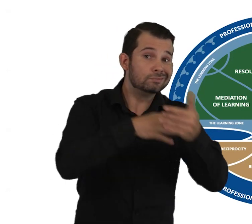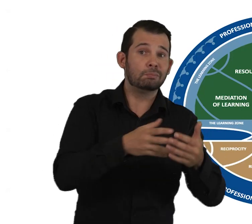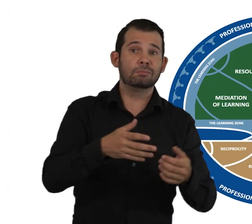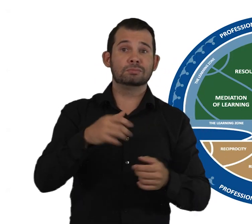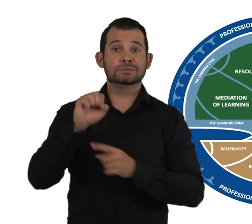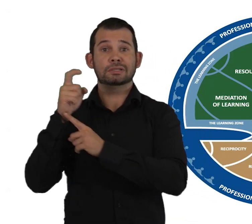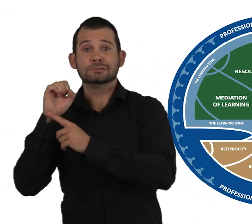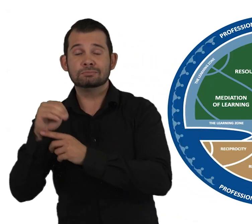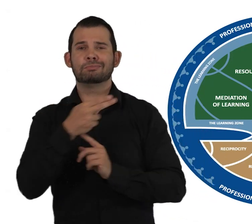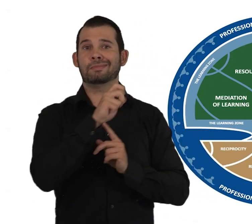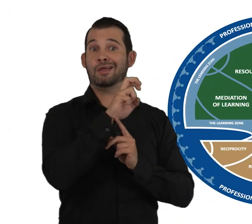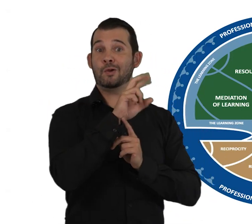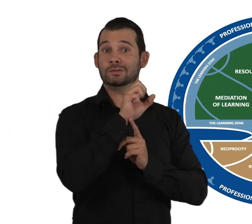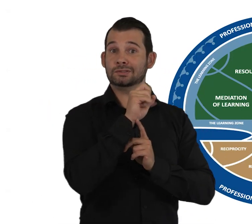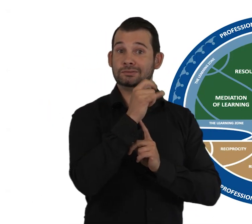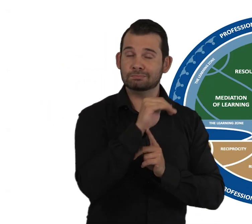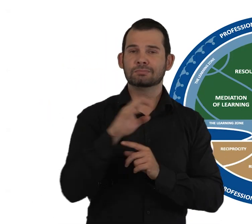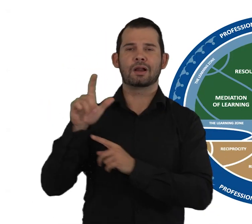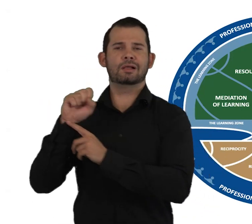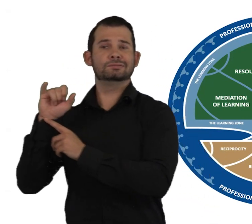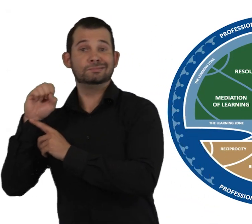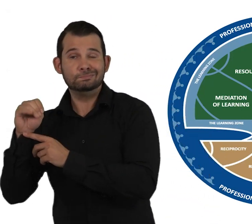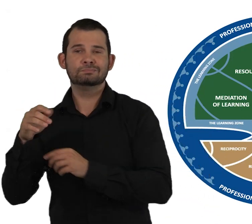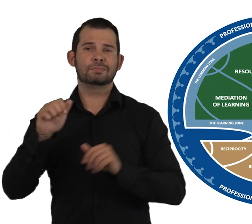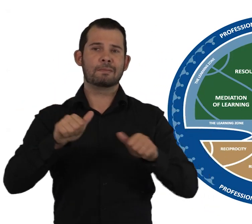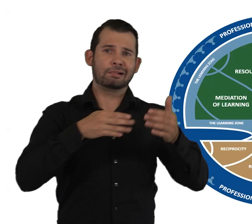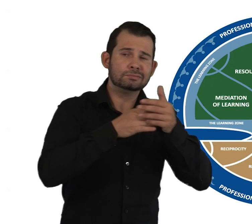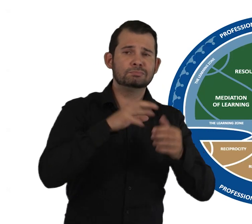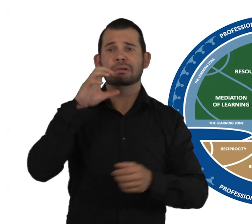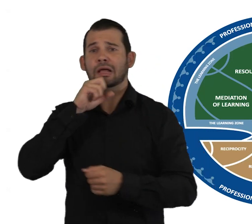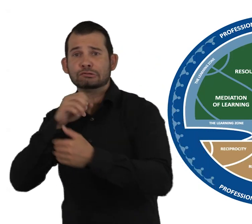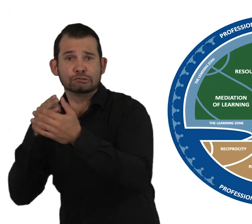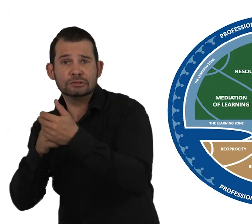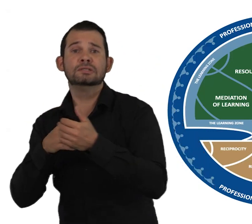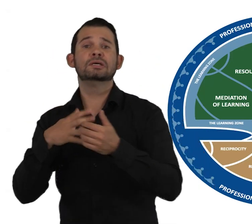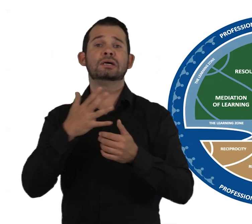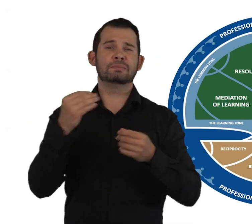sexism, heterosexism, classism, ableism, ageism, and more.